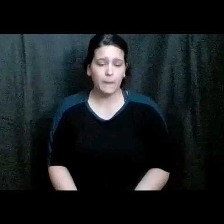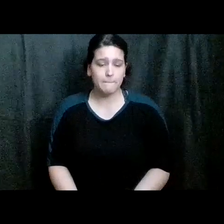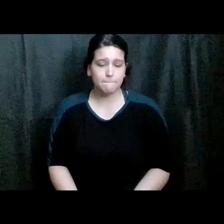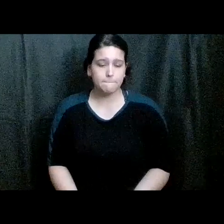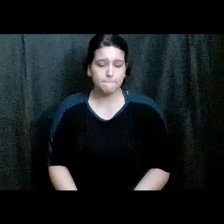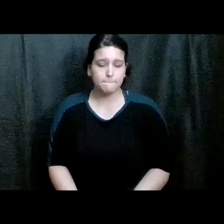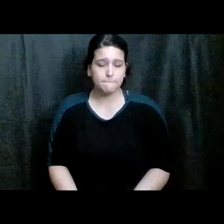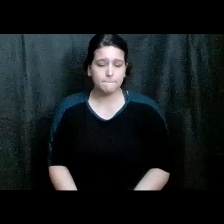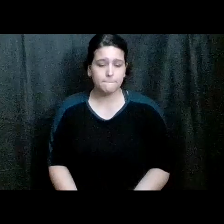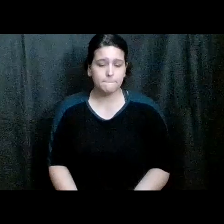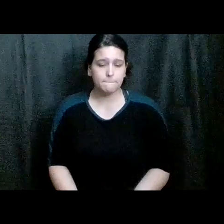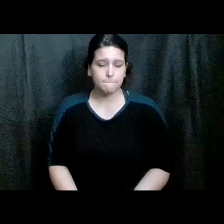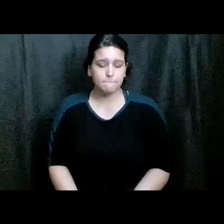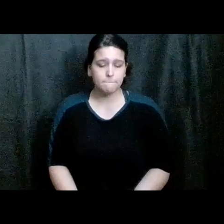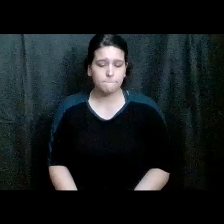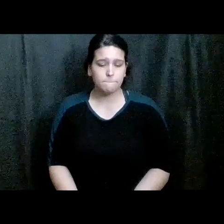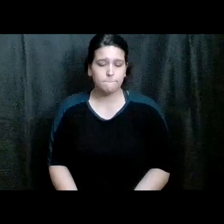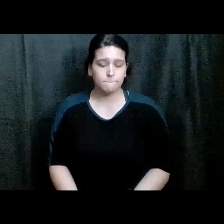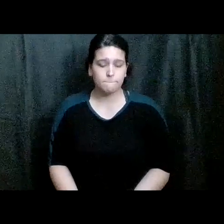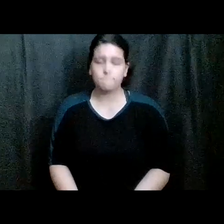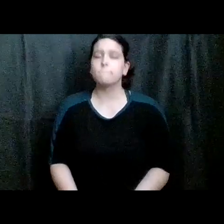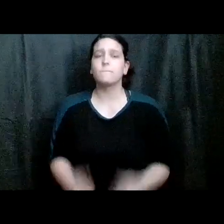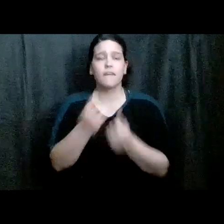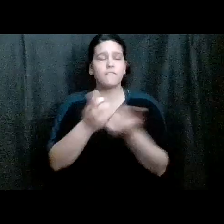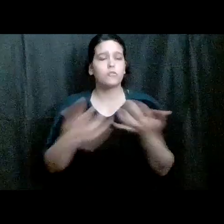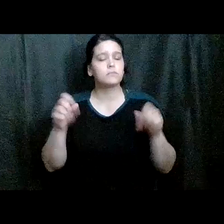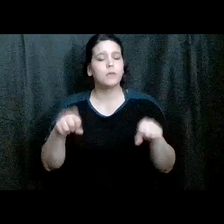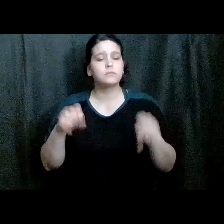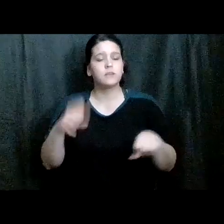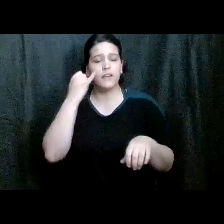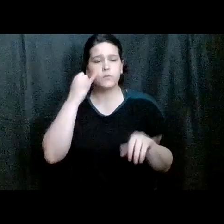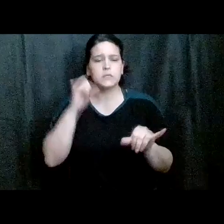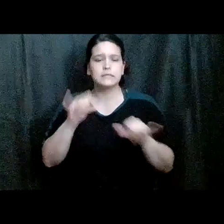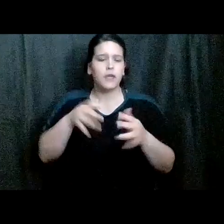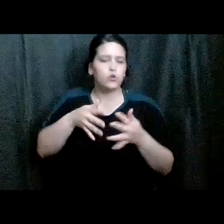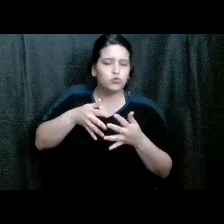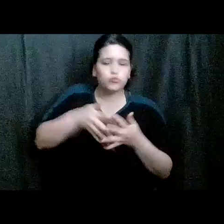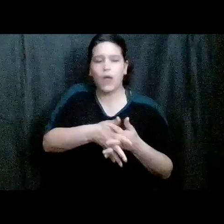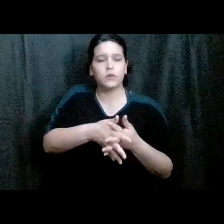I don't doubt that anything is possible as long as we stay grounded in our land-based strengths as peoples.